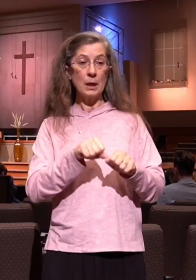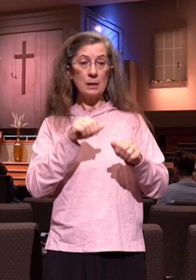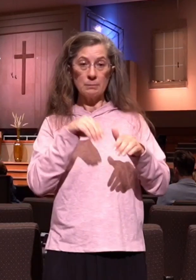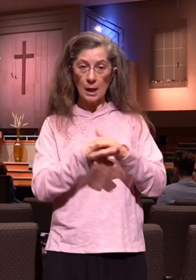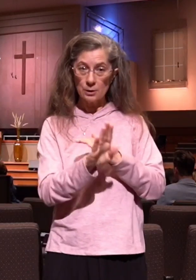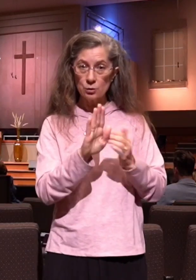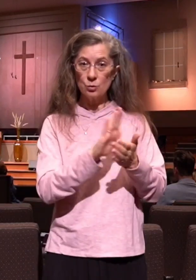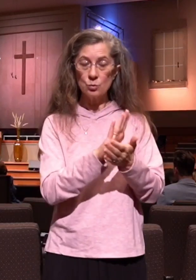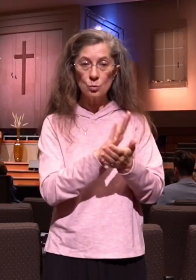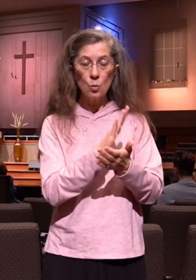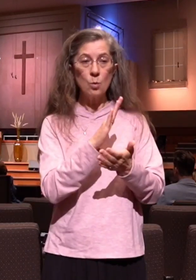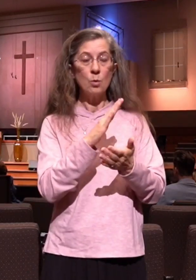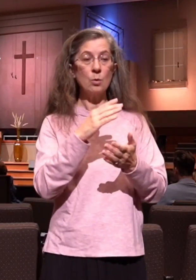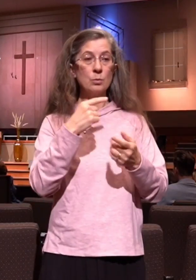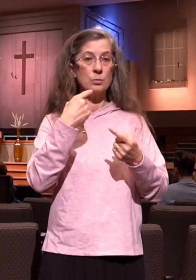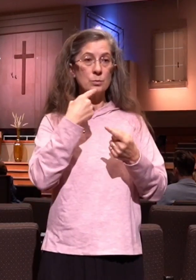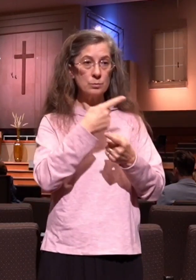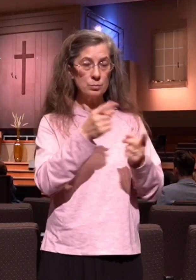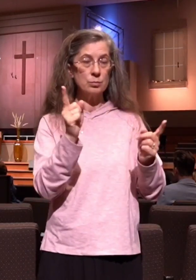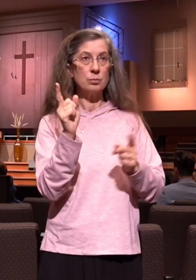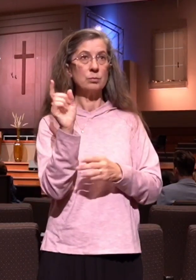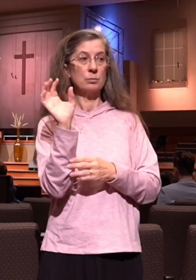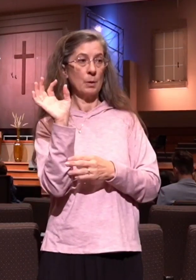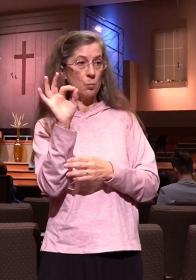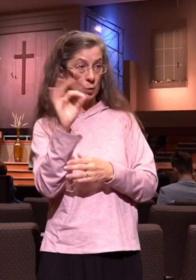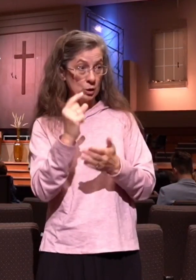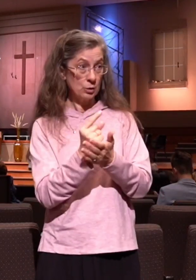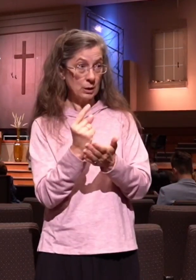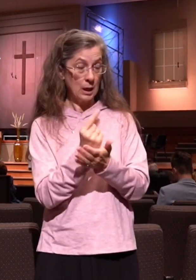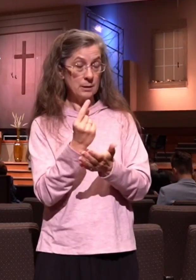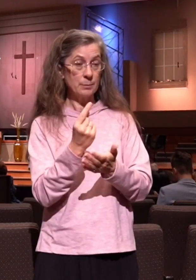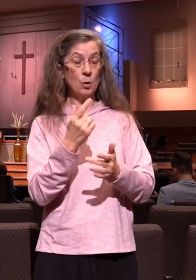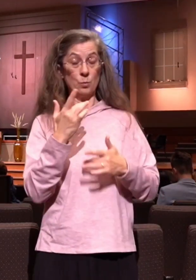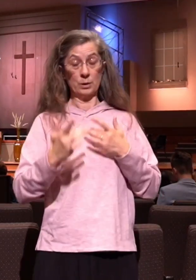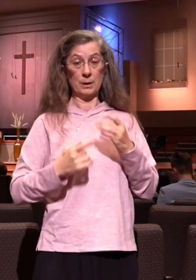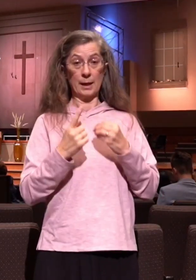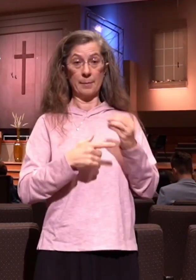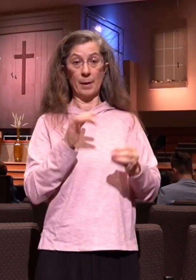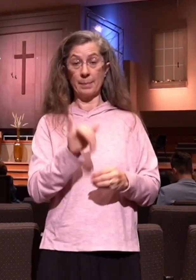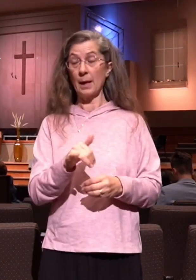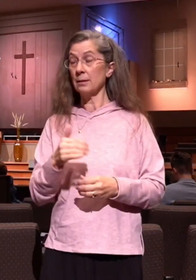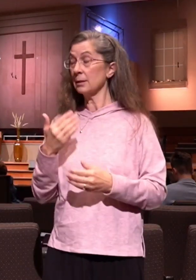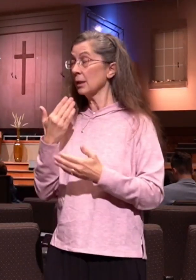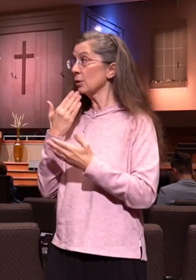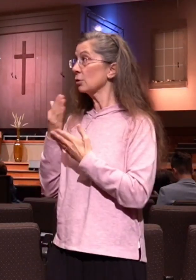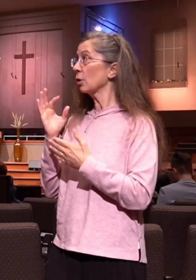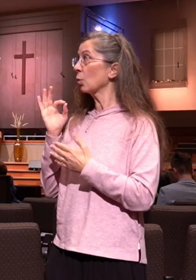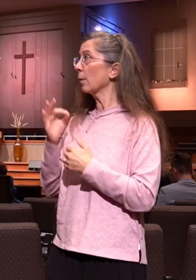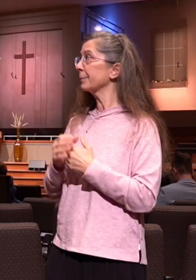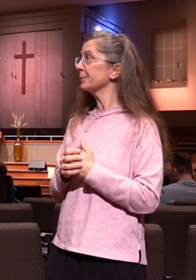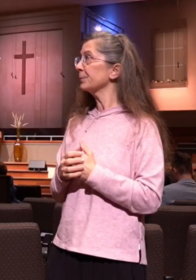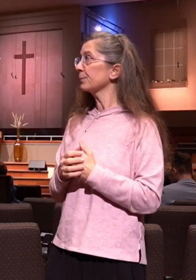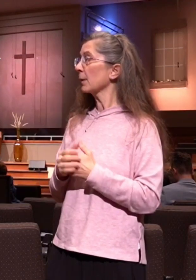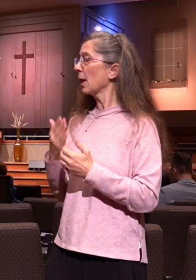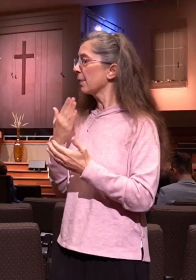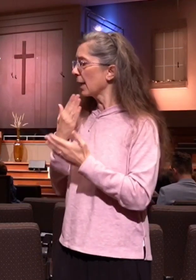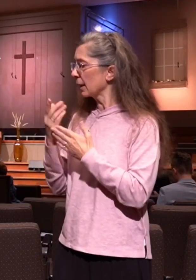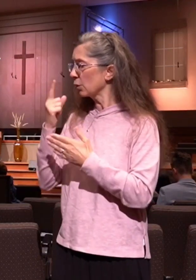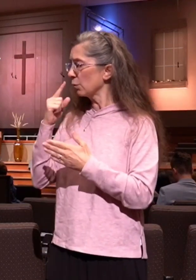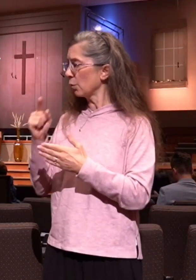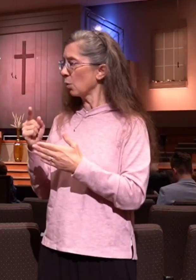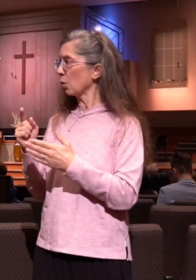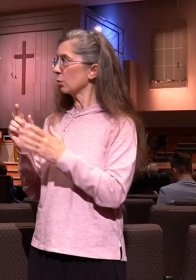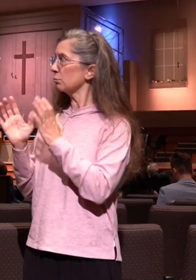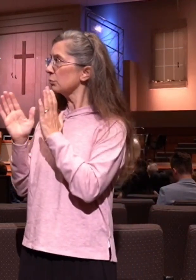just go in a mass assembly and be able just to basically preach the gospel. So we're excited about that. Well, that's cool. Neil, thanks for taking some time